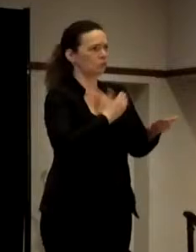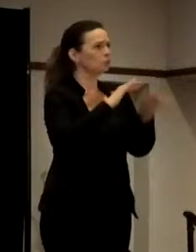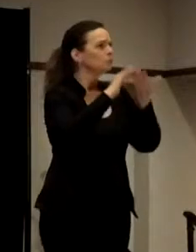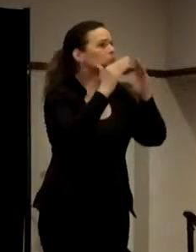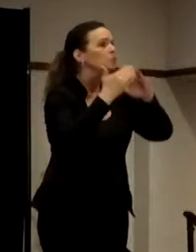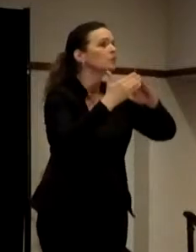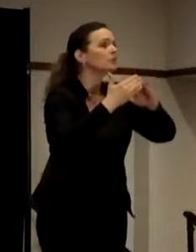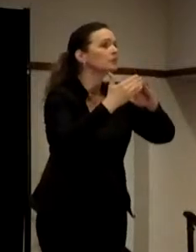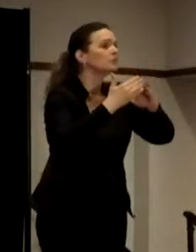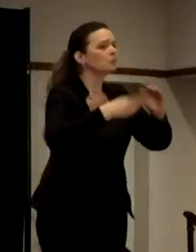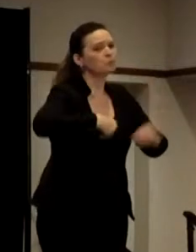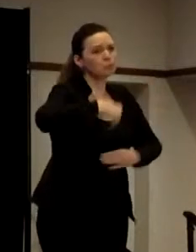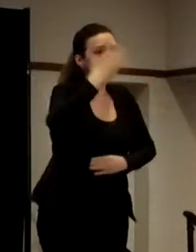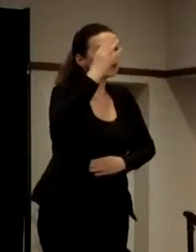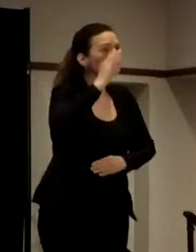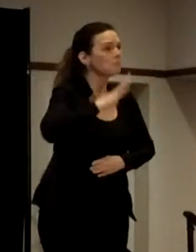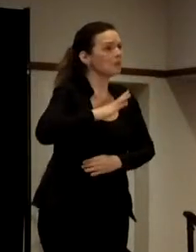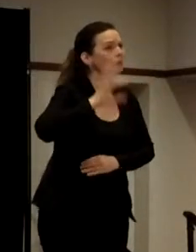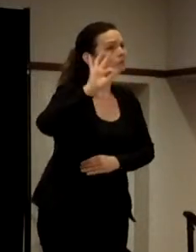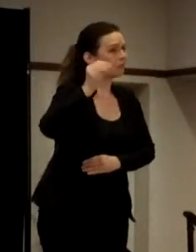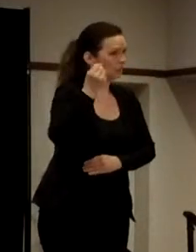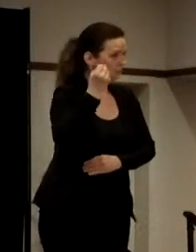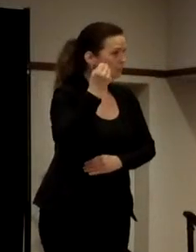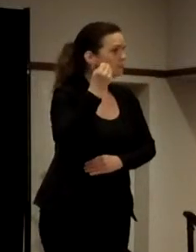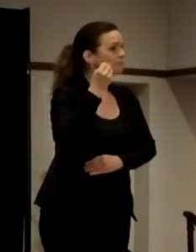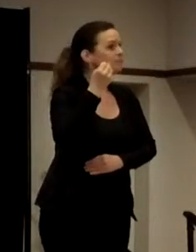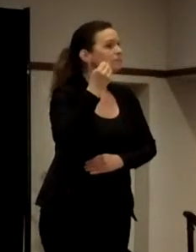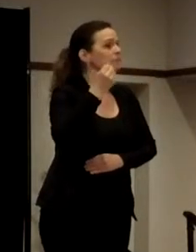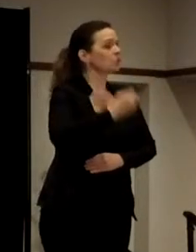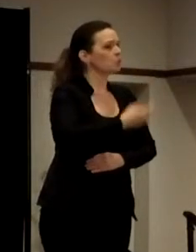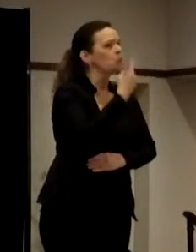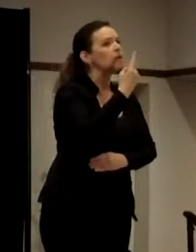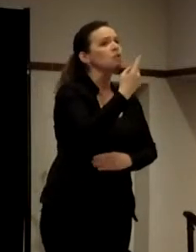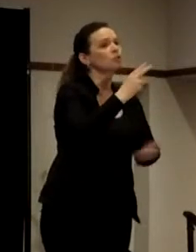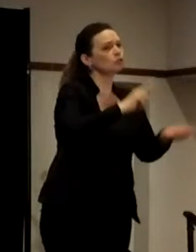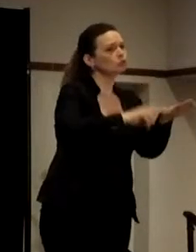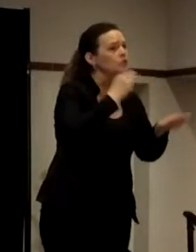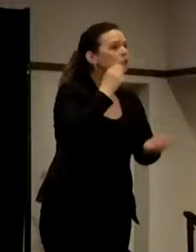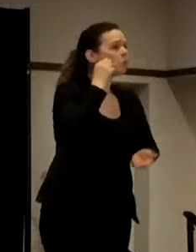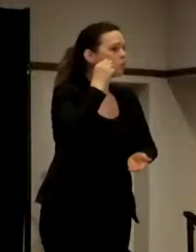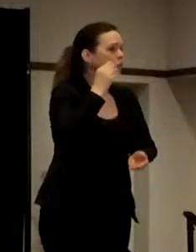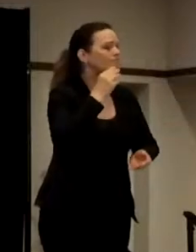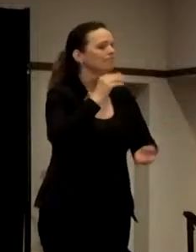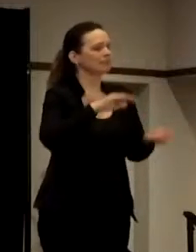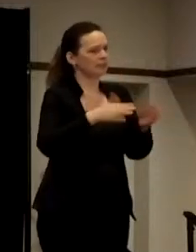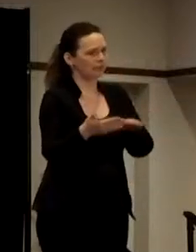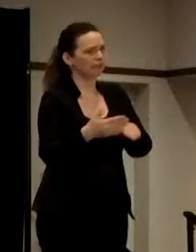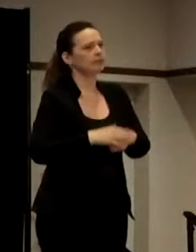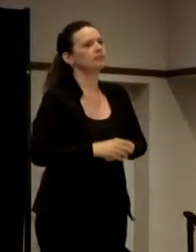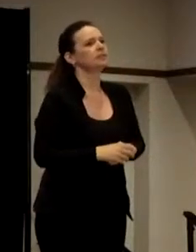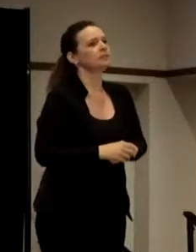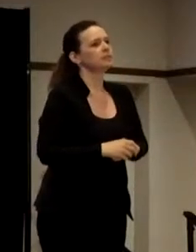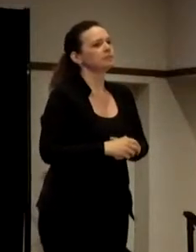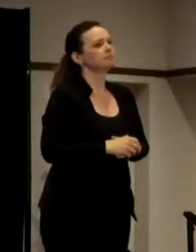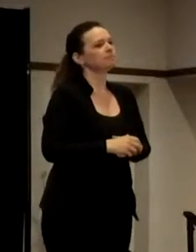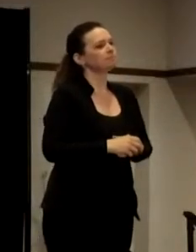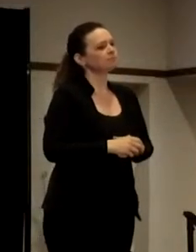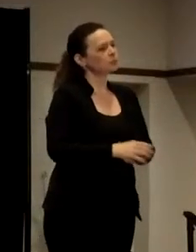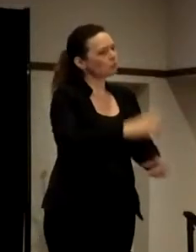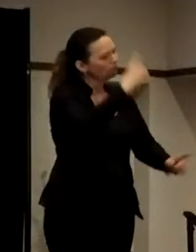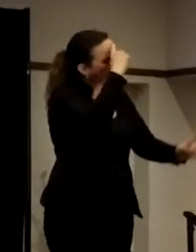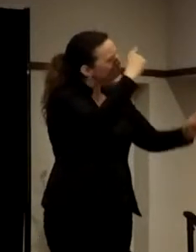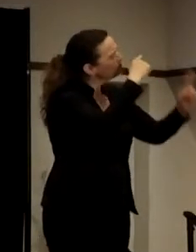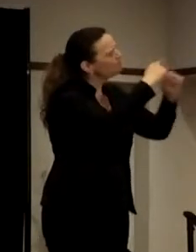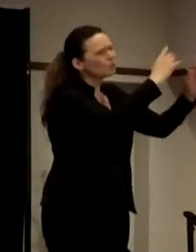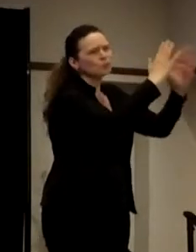Caucasian male in his 90s, and one resident of a nursing home. So certainly our